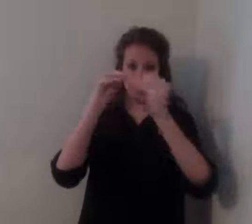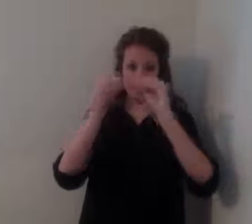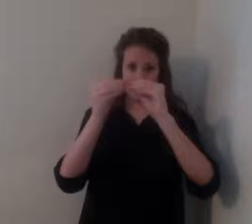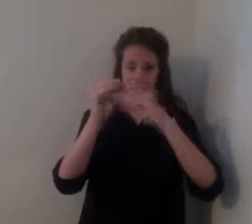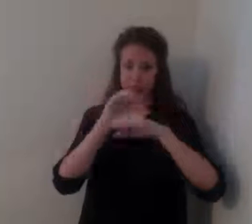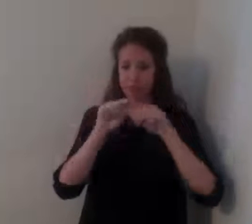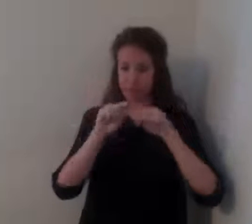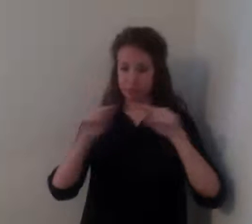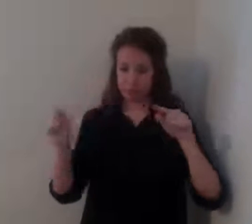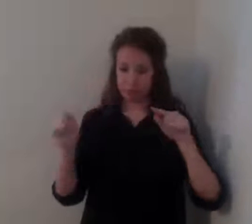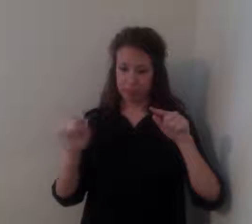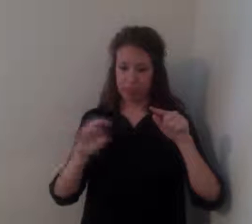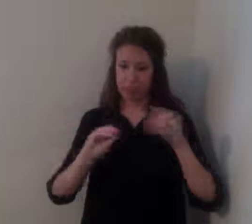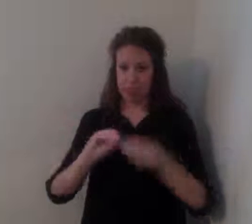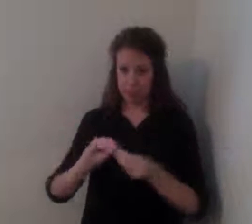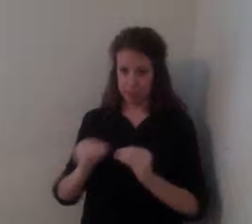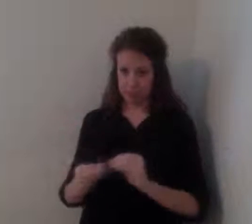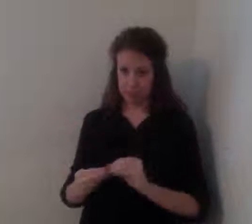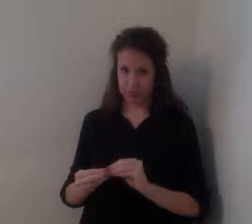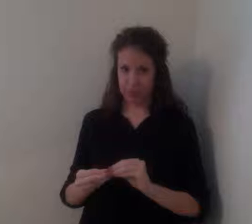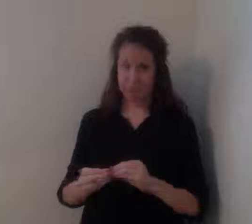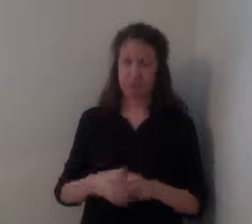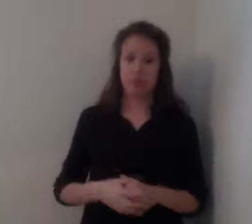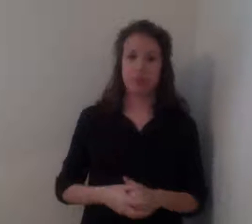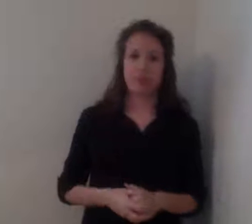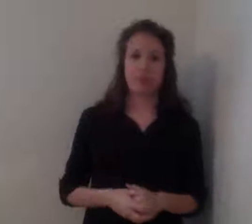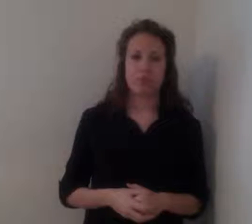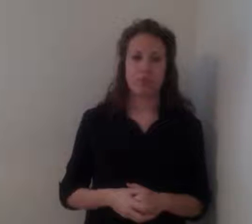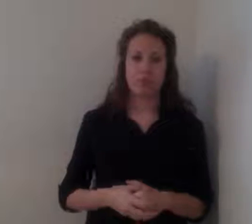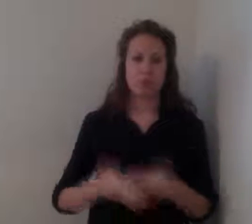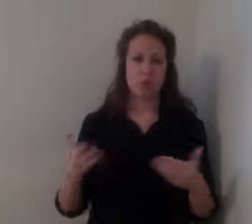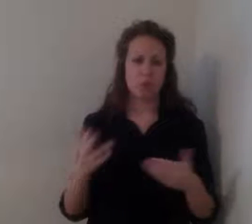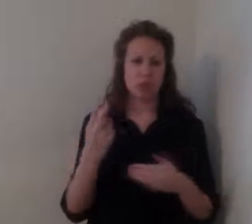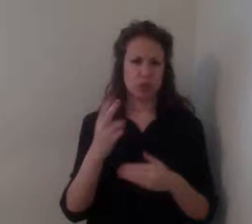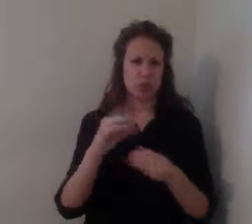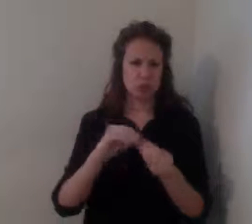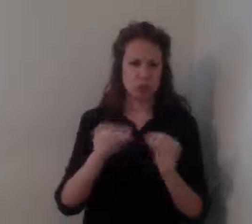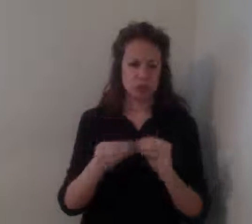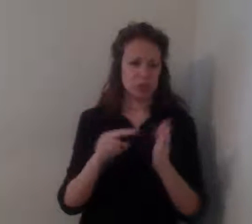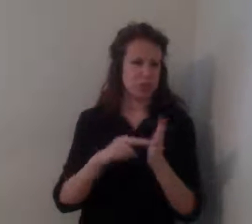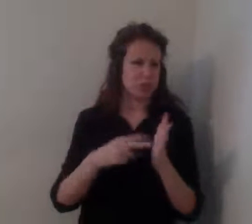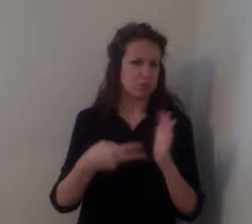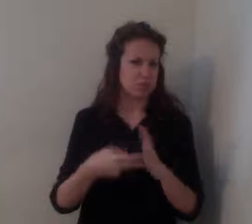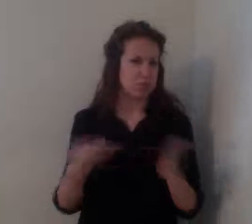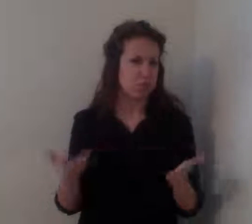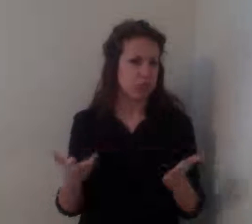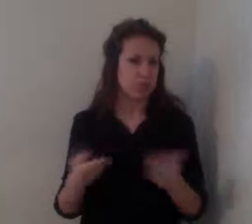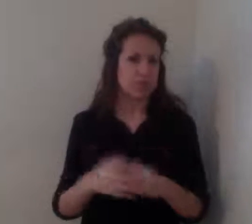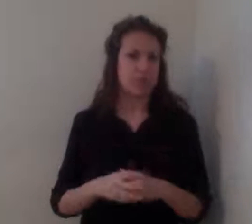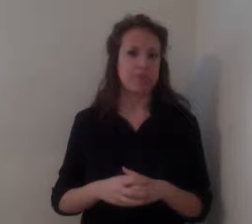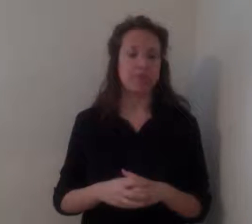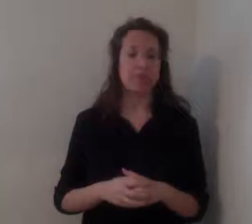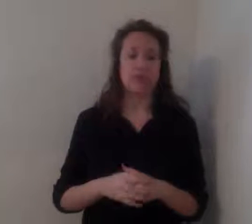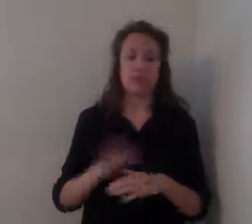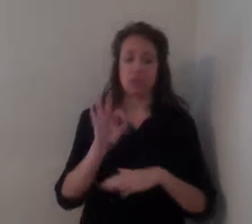video. But for now, let's figure out what those 2 numbers mean. Remember, fractions are used to represent parts of something. And the number